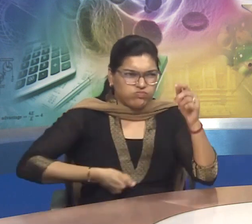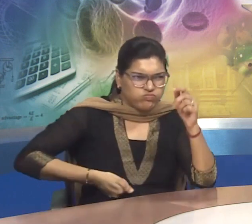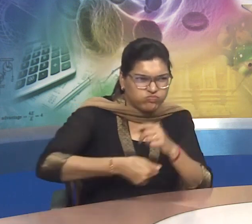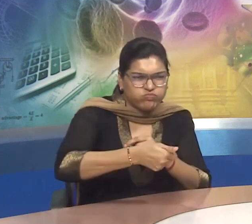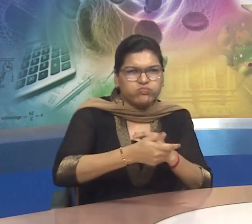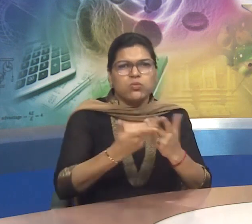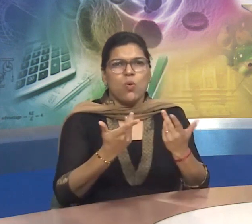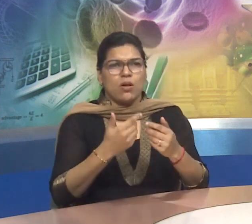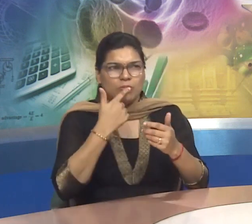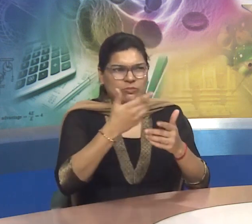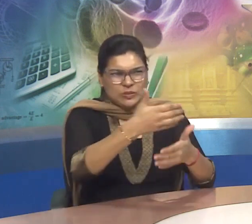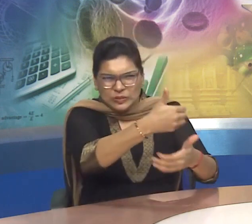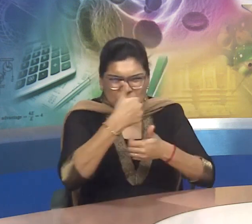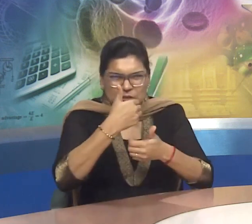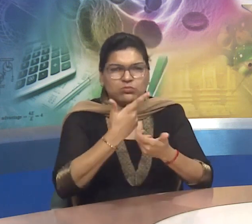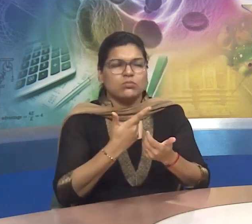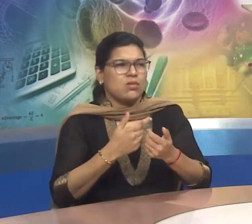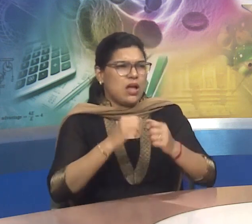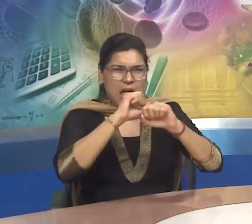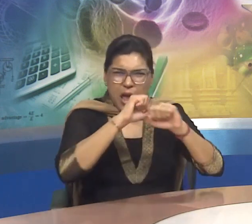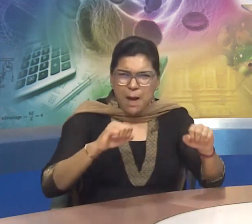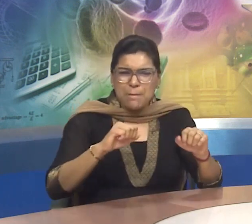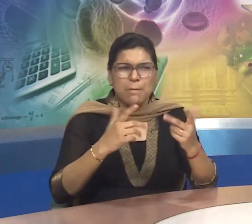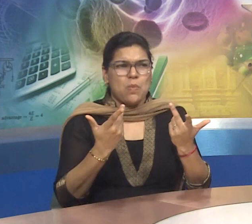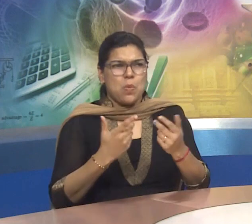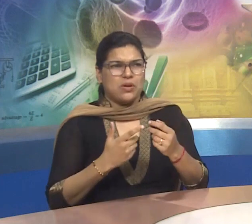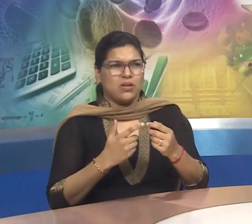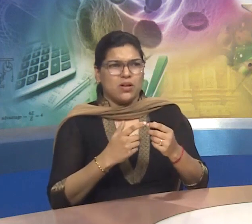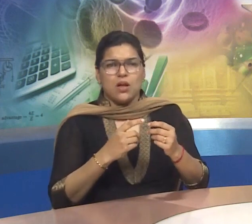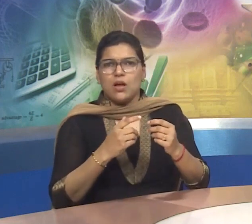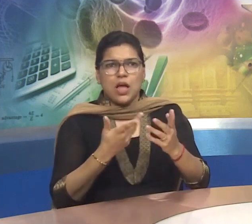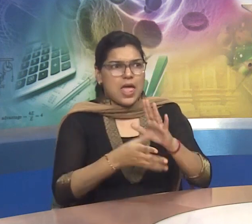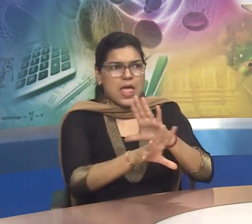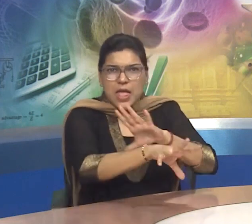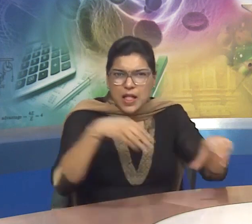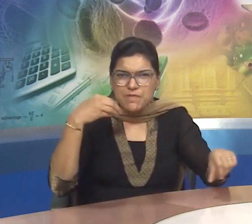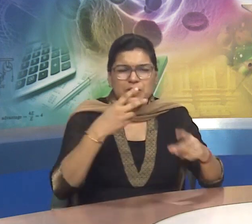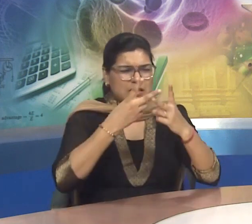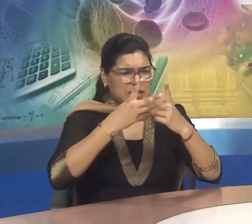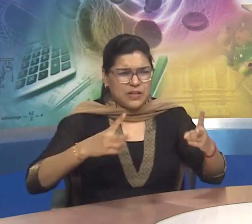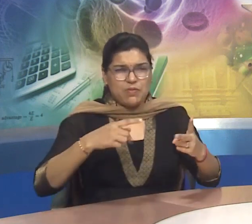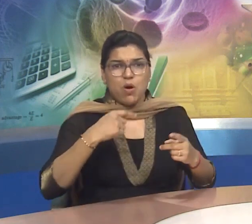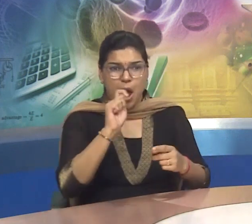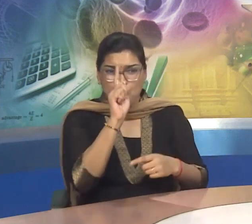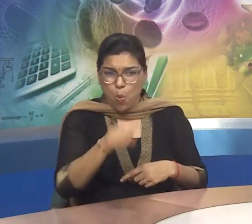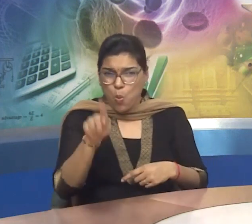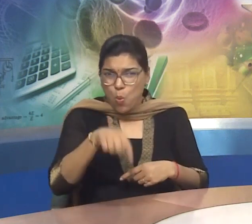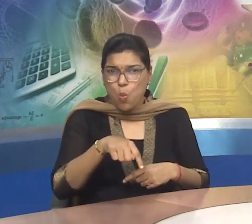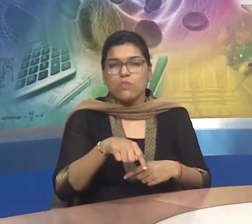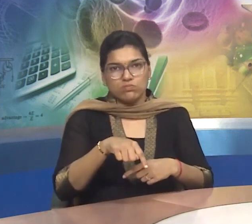When a person is bullied by some other person who is not a good person, who is a criminal, he is